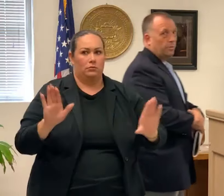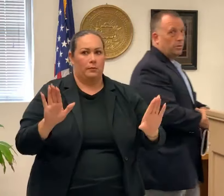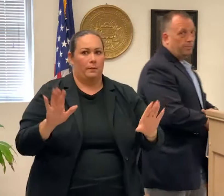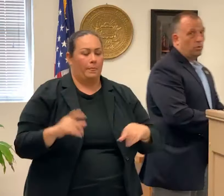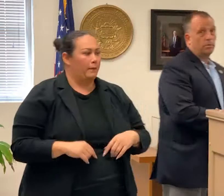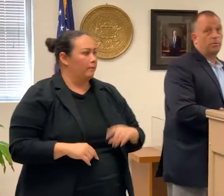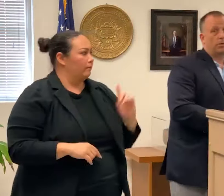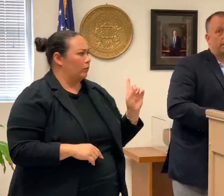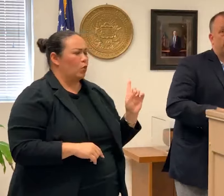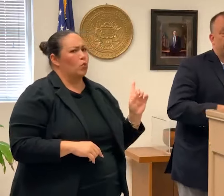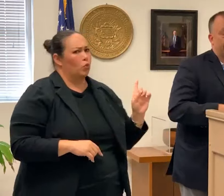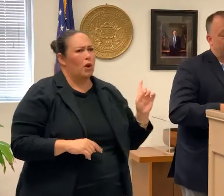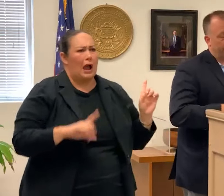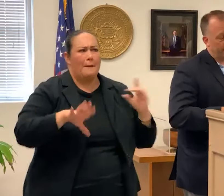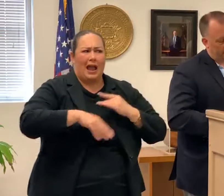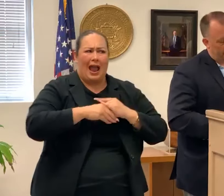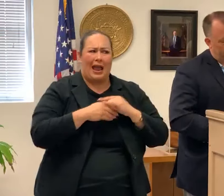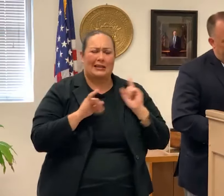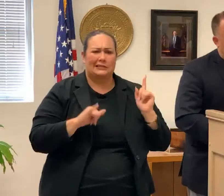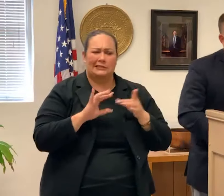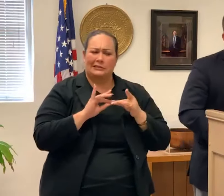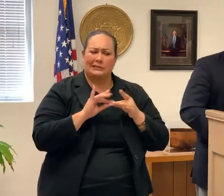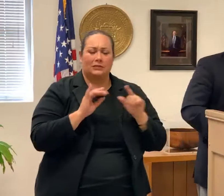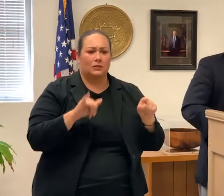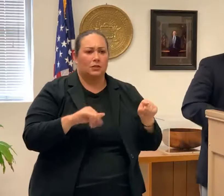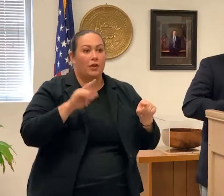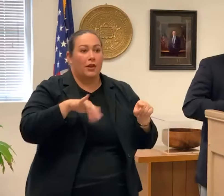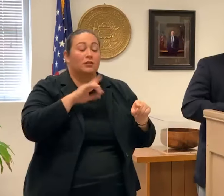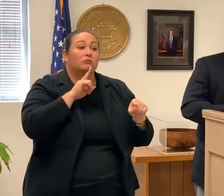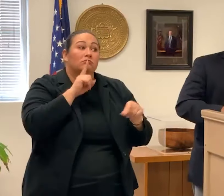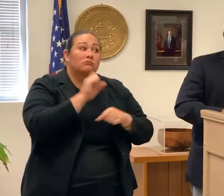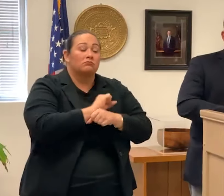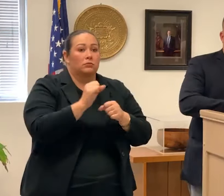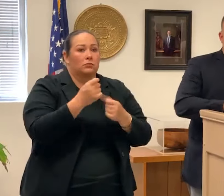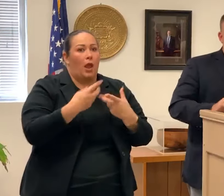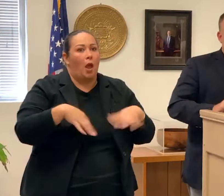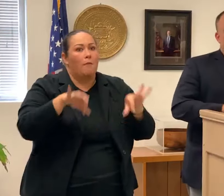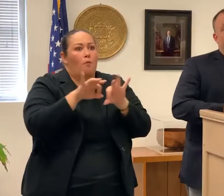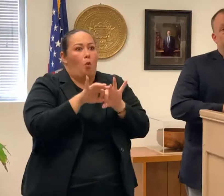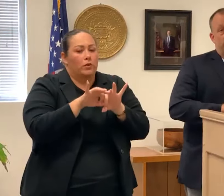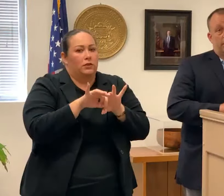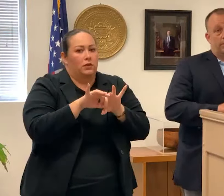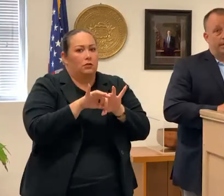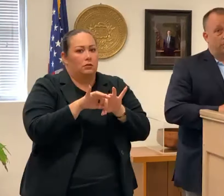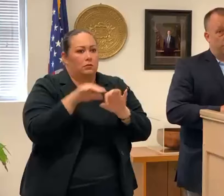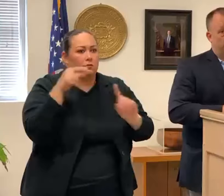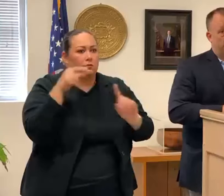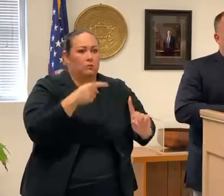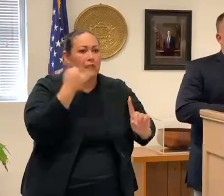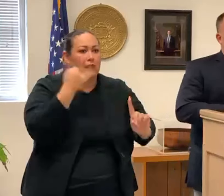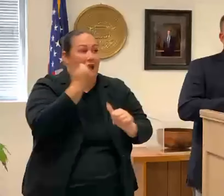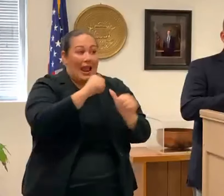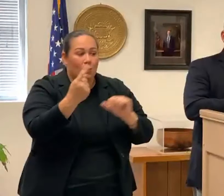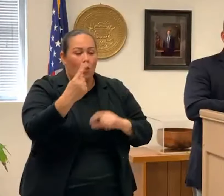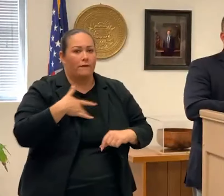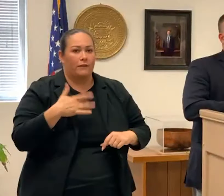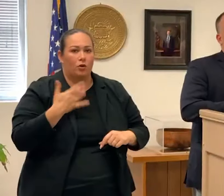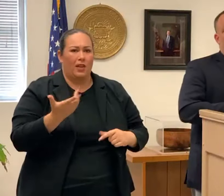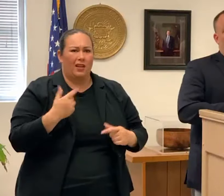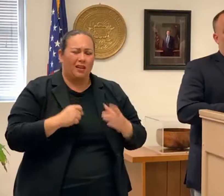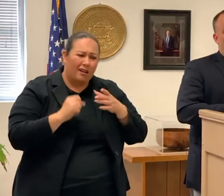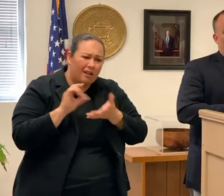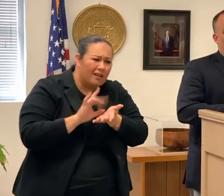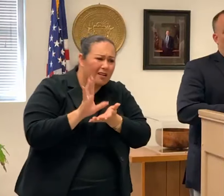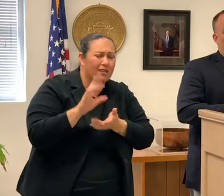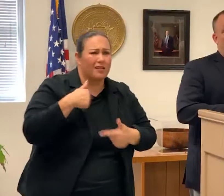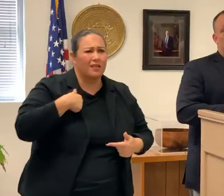That's a super important point that Gail makes. If anyone feels that they're being pushed out, talk to